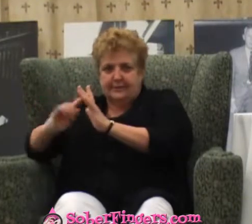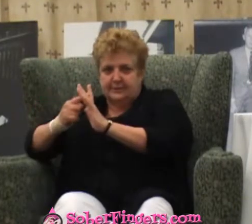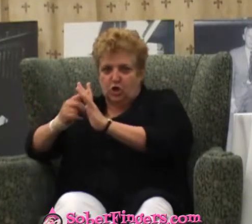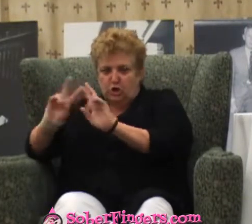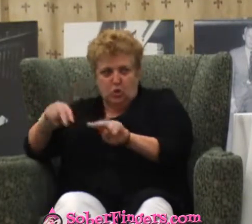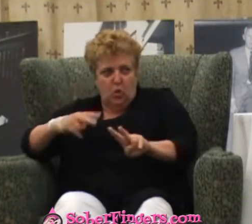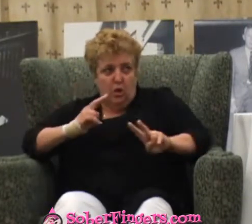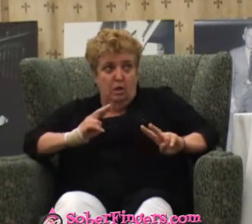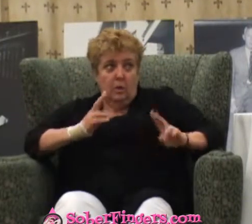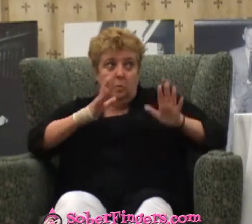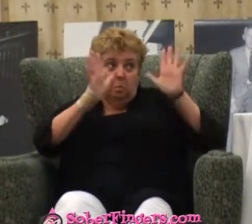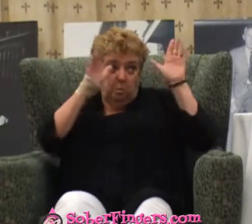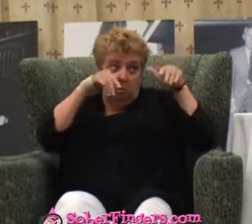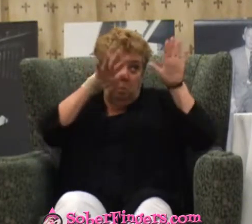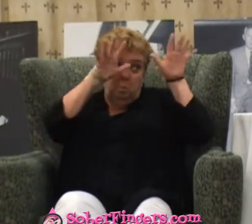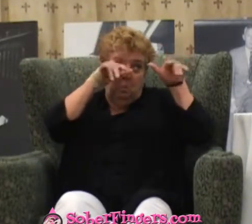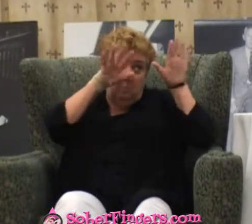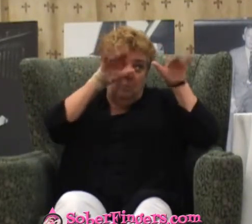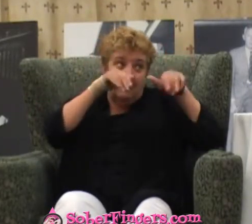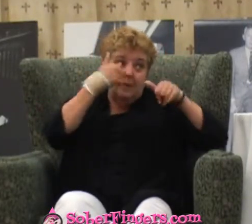Remember how it used to be? Just being you?